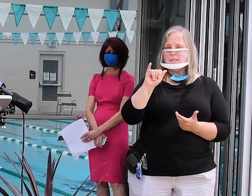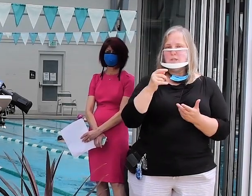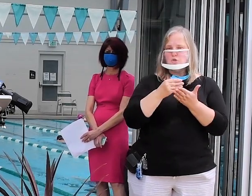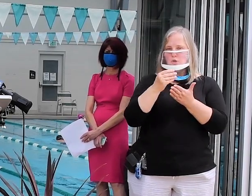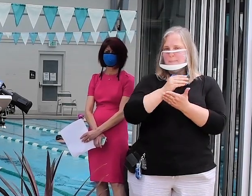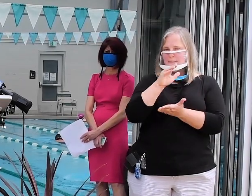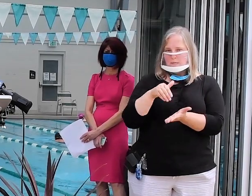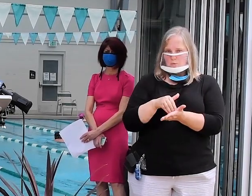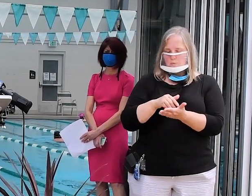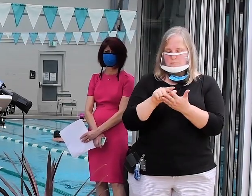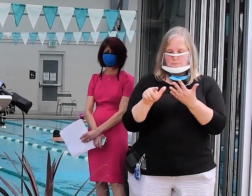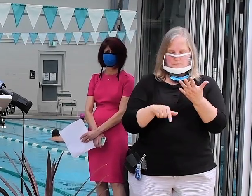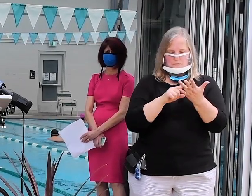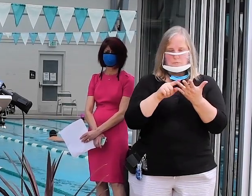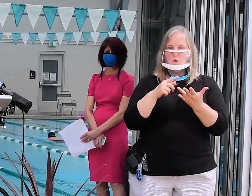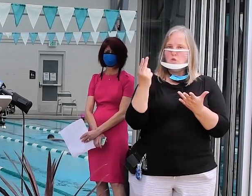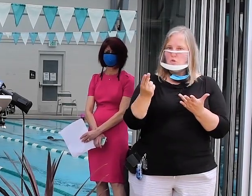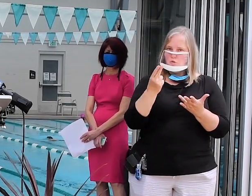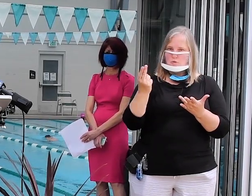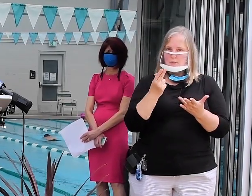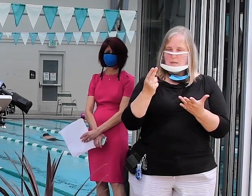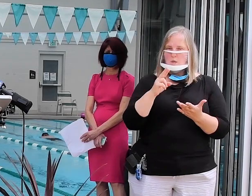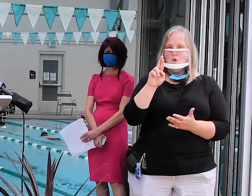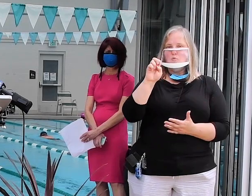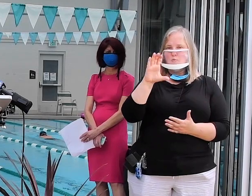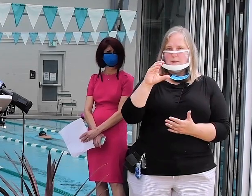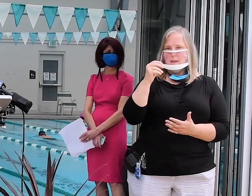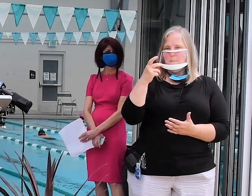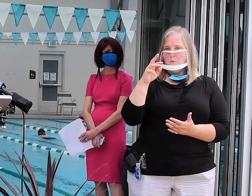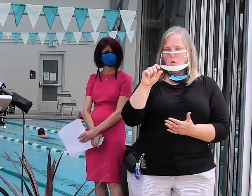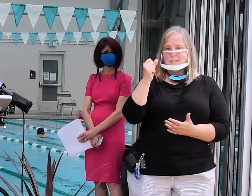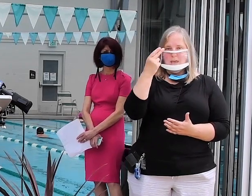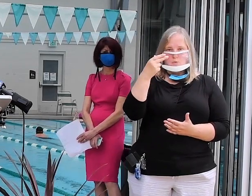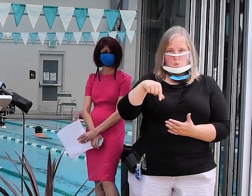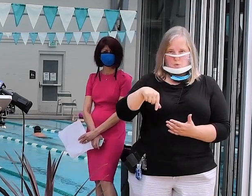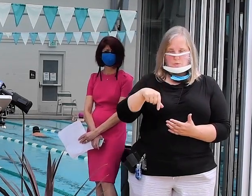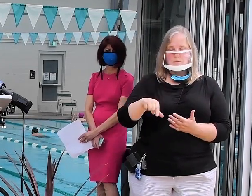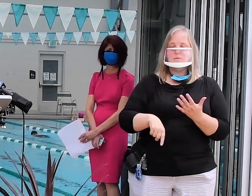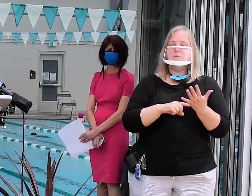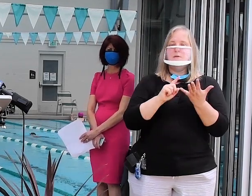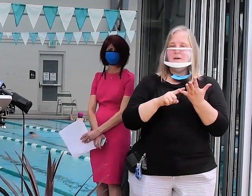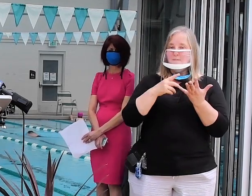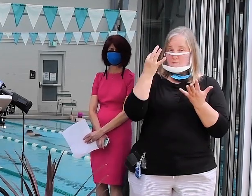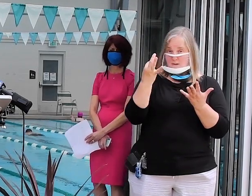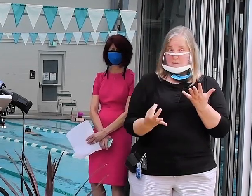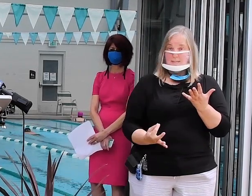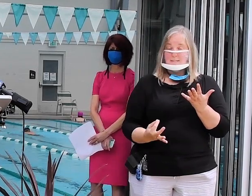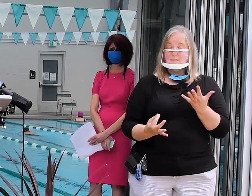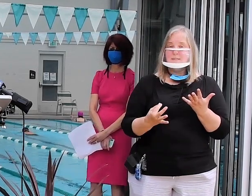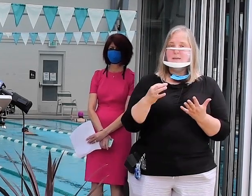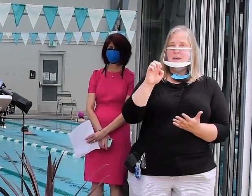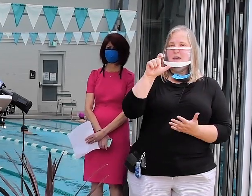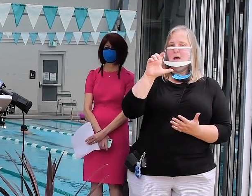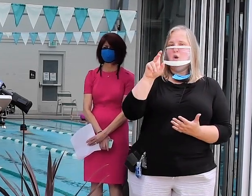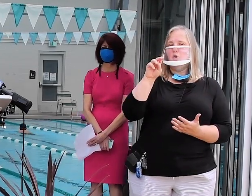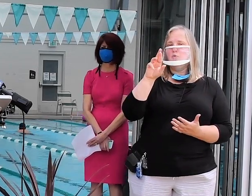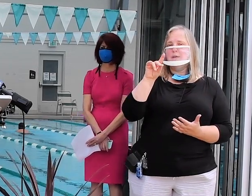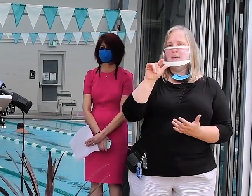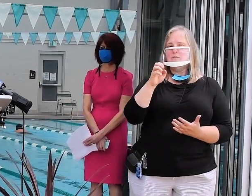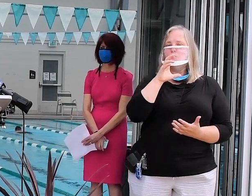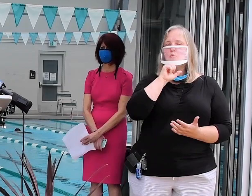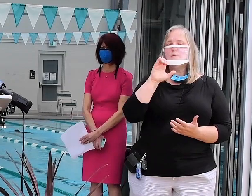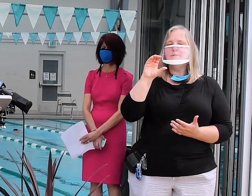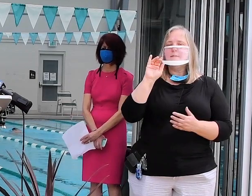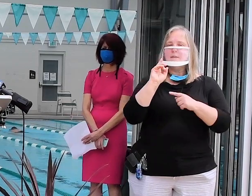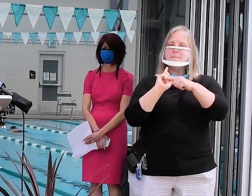Center. Thursday, Recreation and Parks Headquarters. And Friday, the Elkridge 50